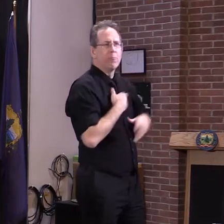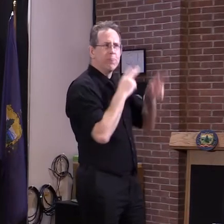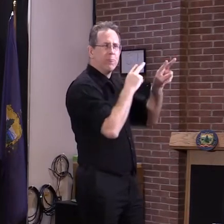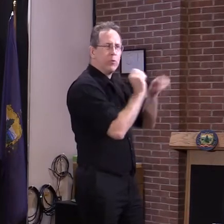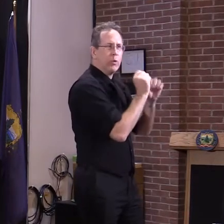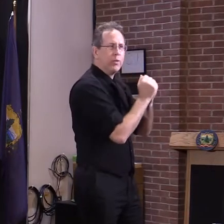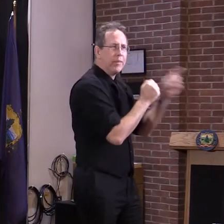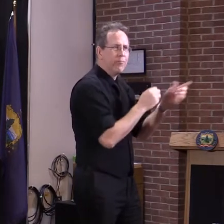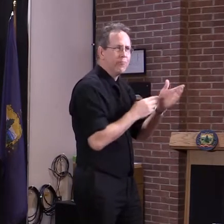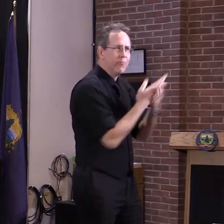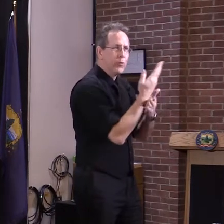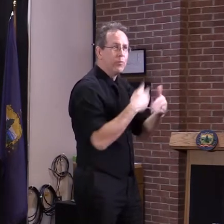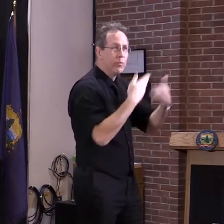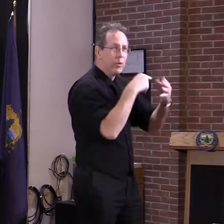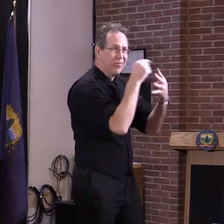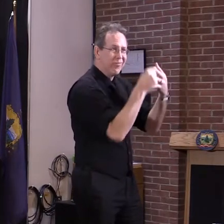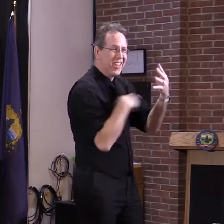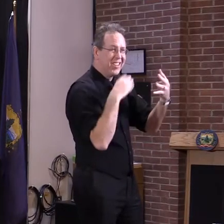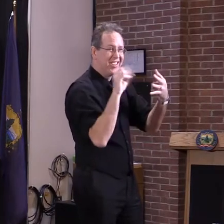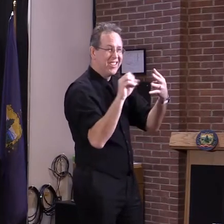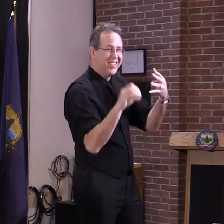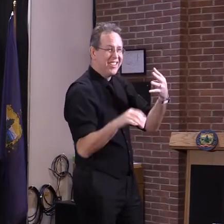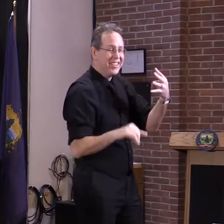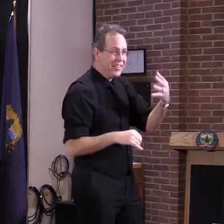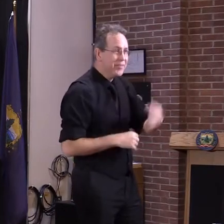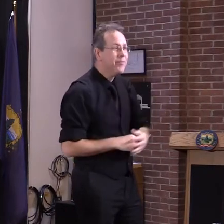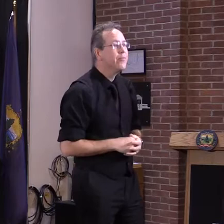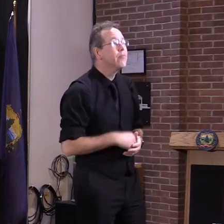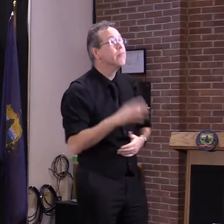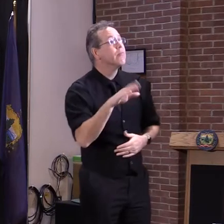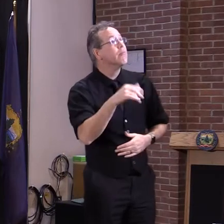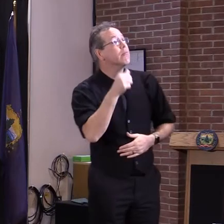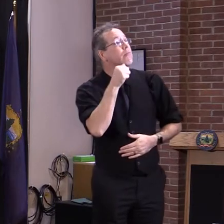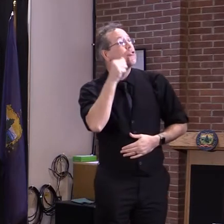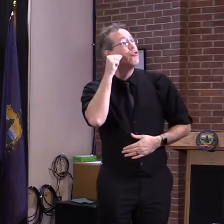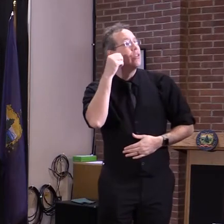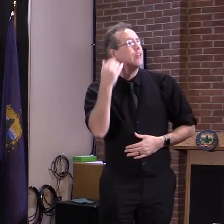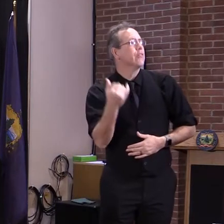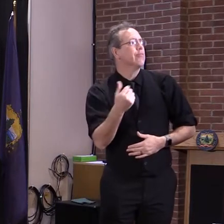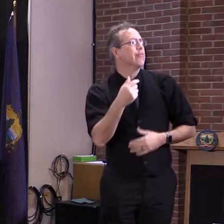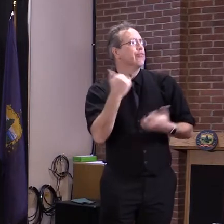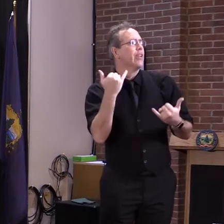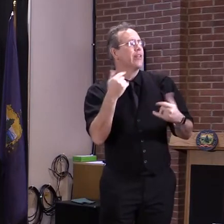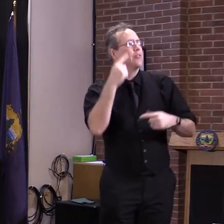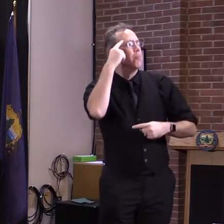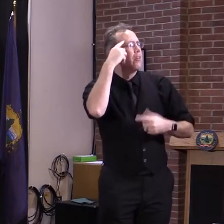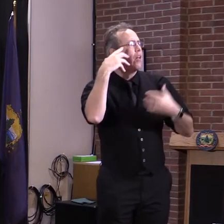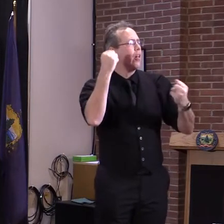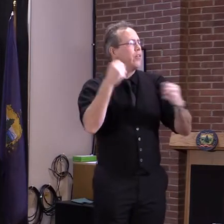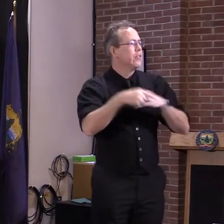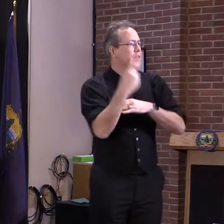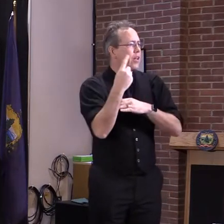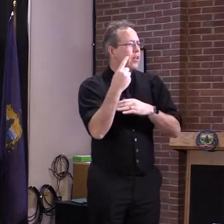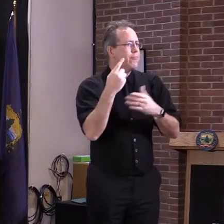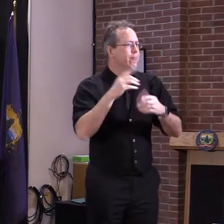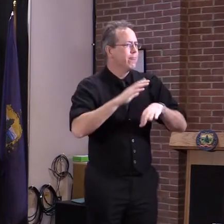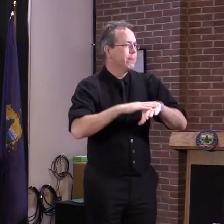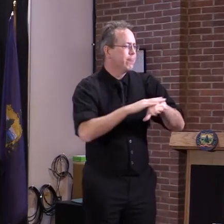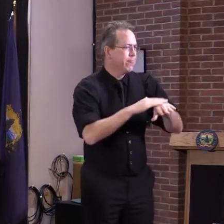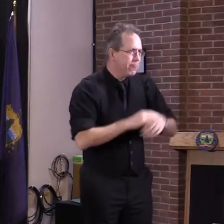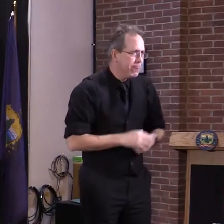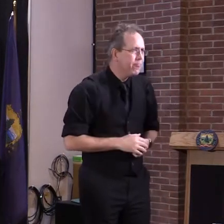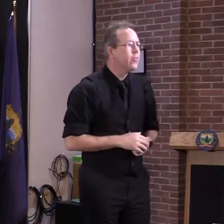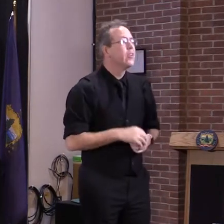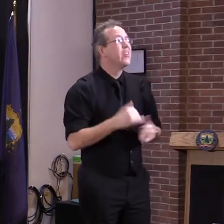Lastly, yesterday was also Mental Health Advocacy Day, and I participated in an event with mental health